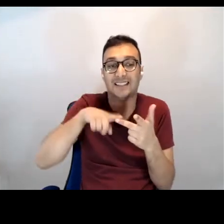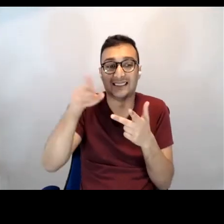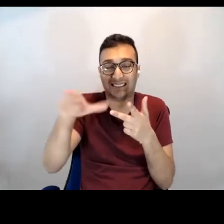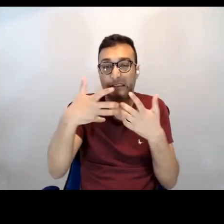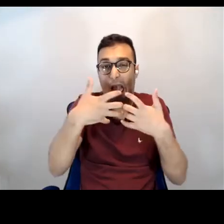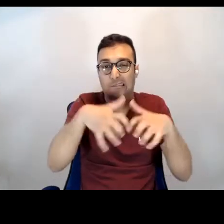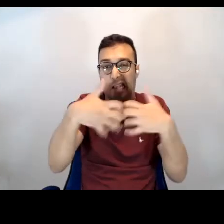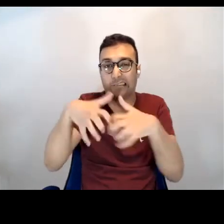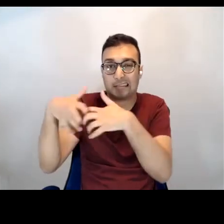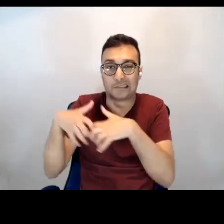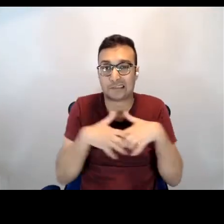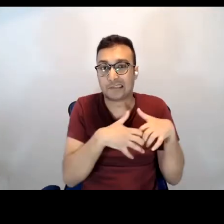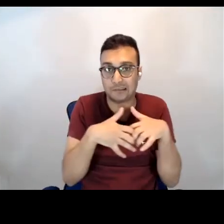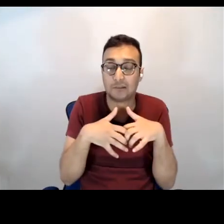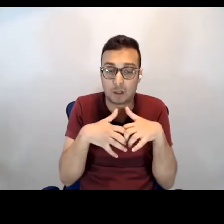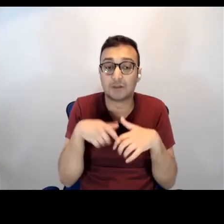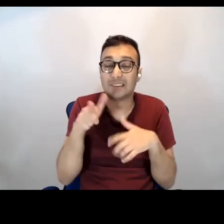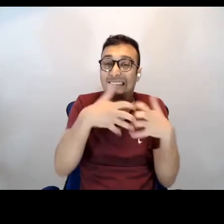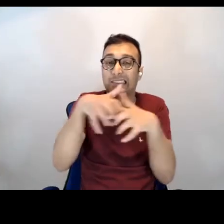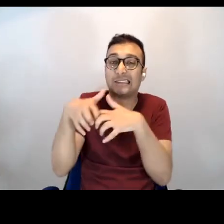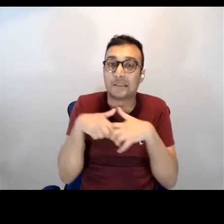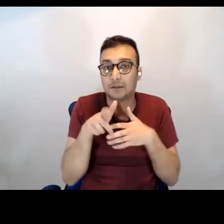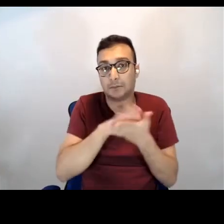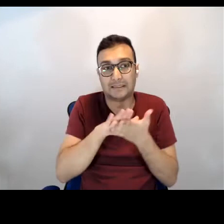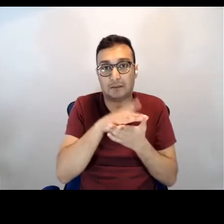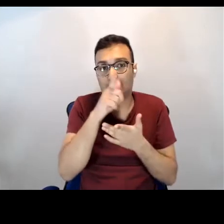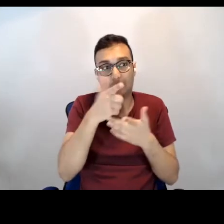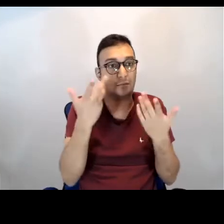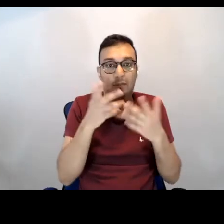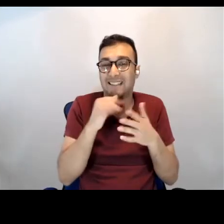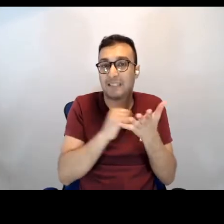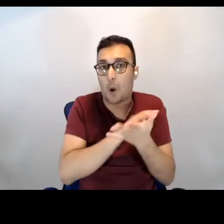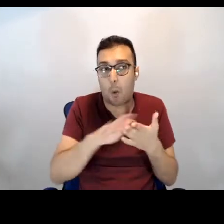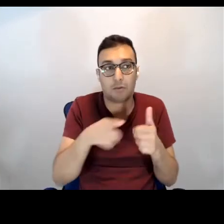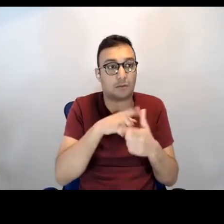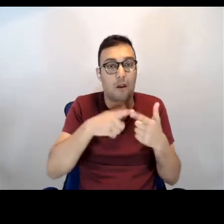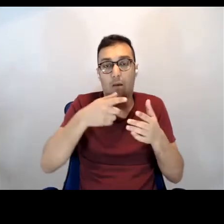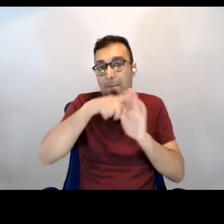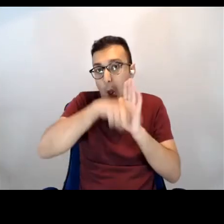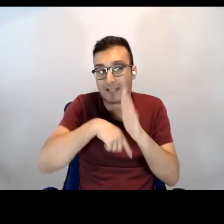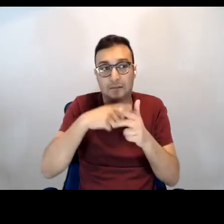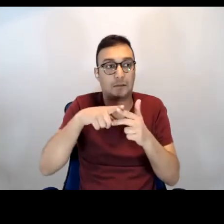across stakeholders, policy, services, supply, across the board.